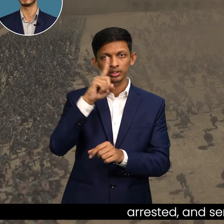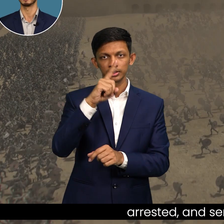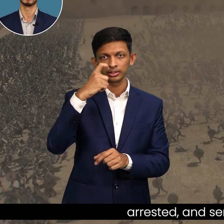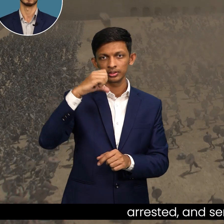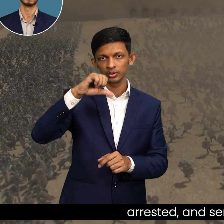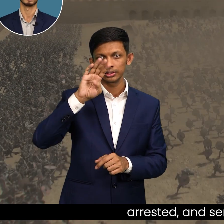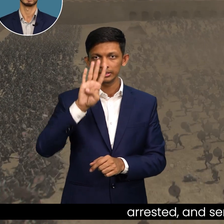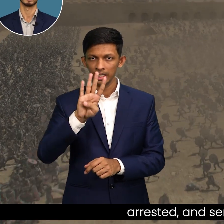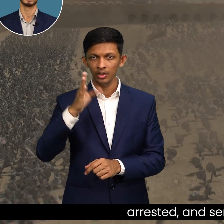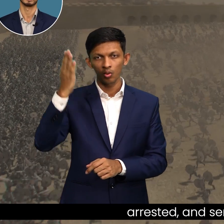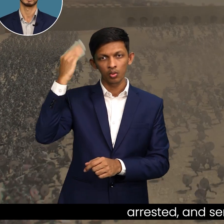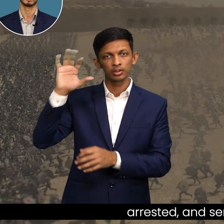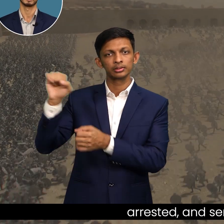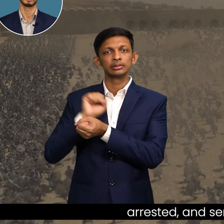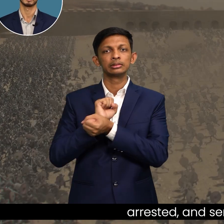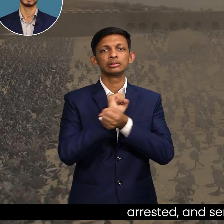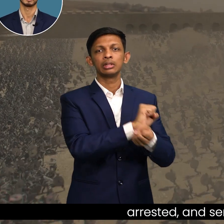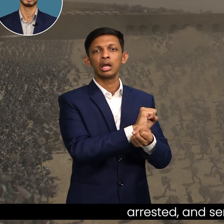guillotine.